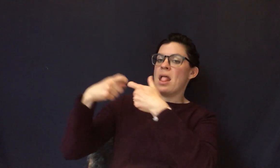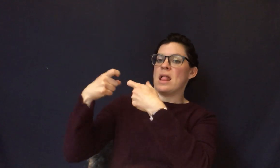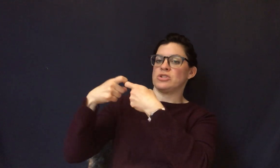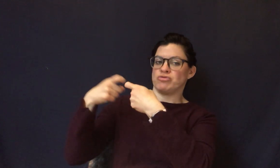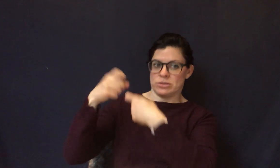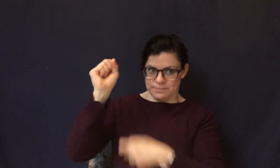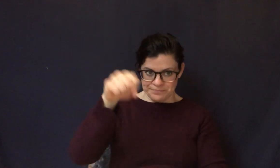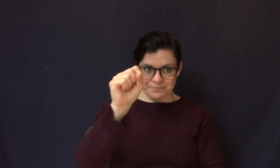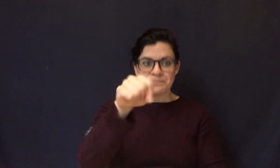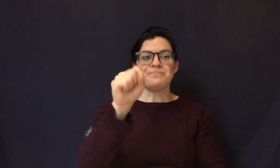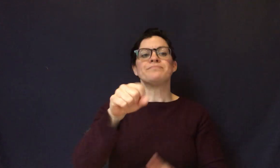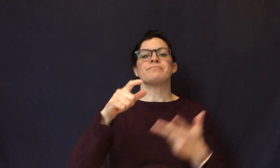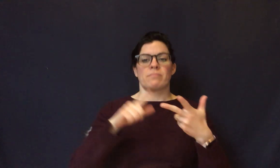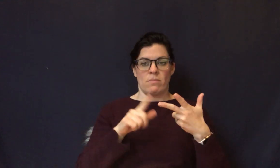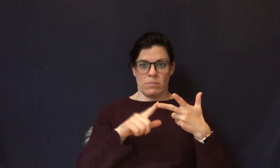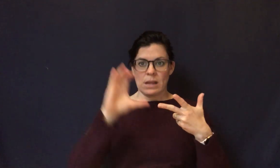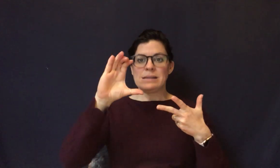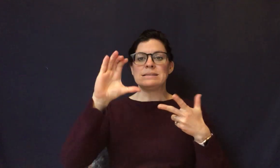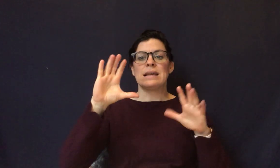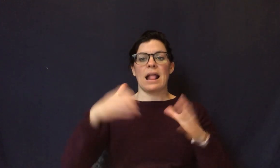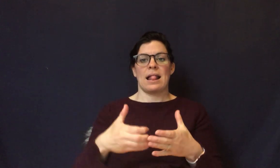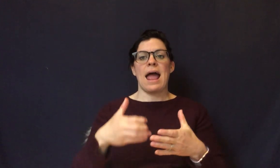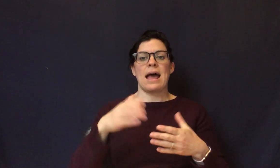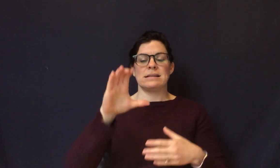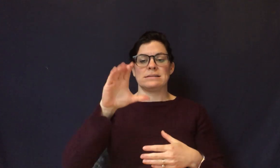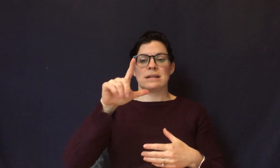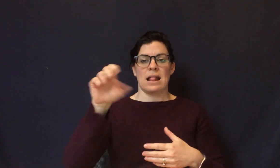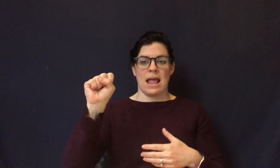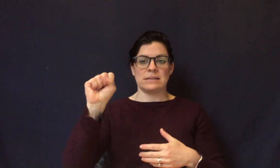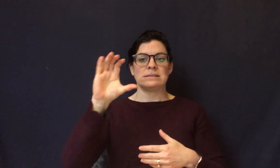electrical fires start because we have a loose connection,